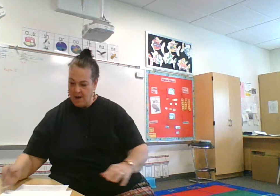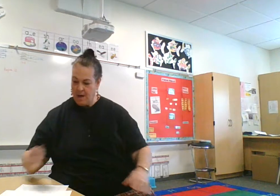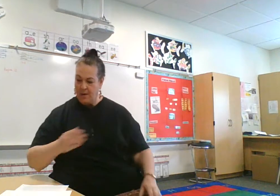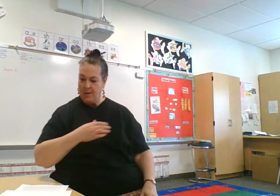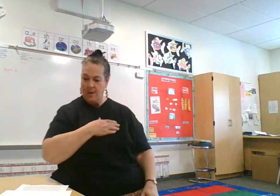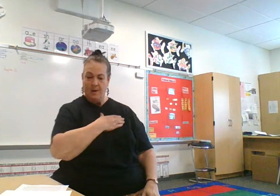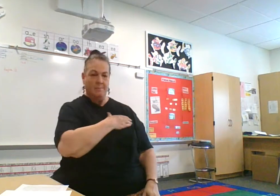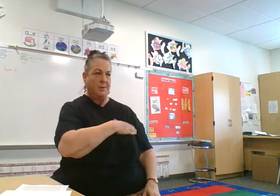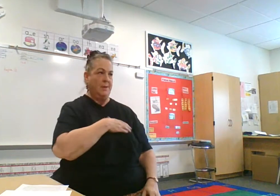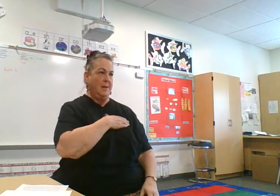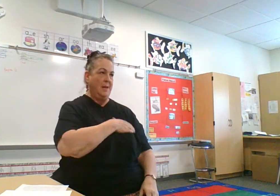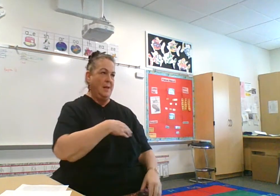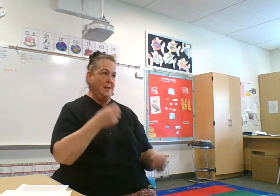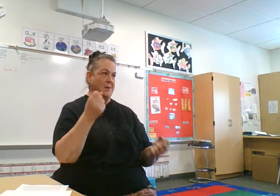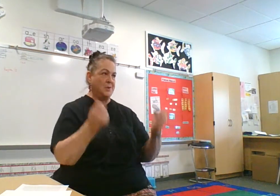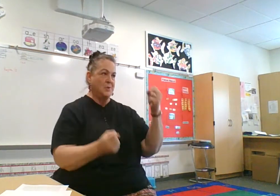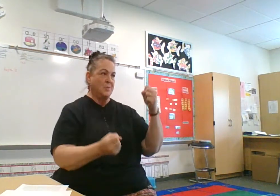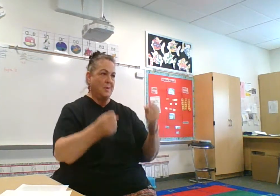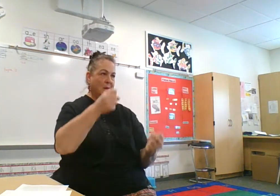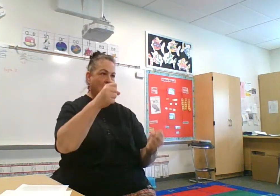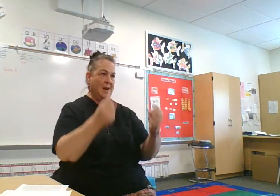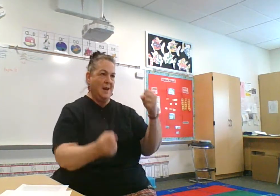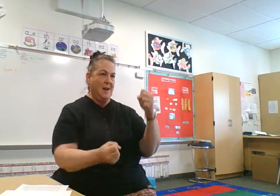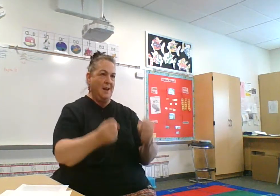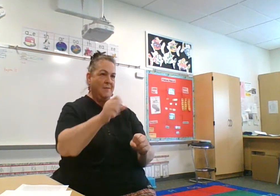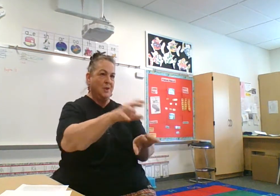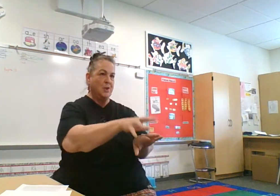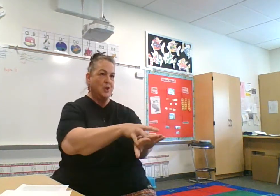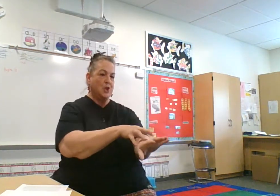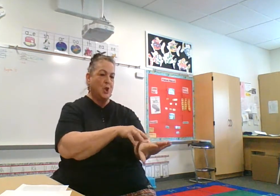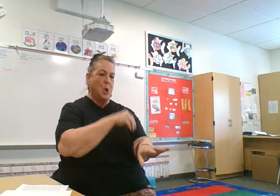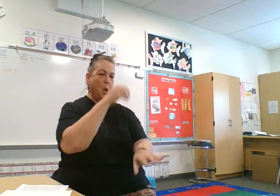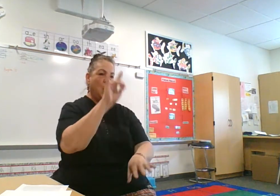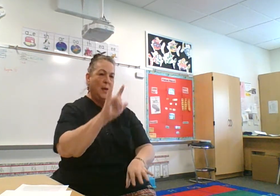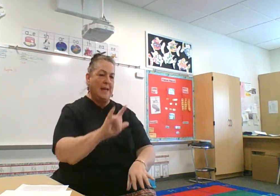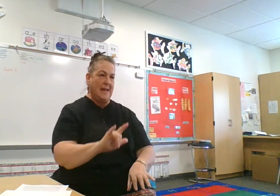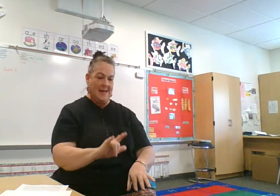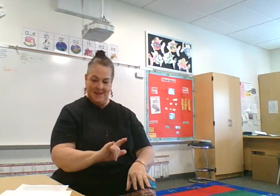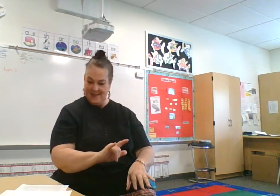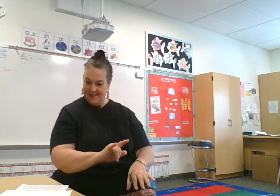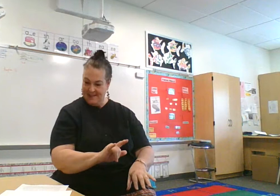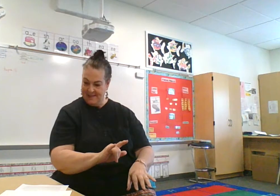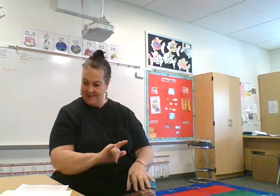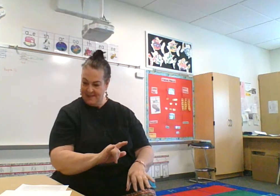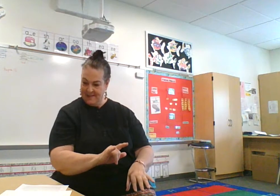Oh, please drive slowly.